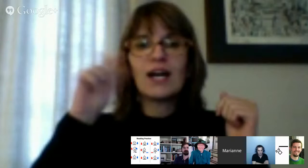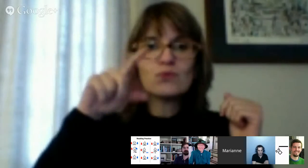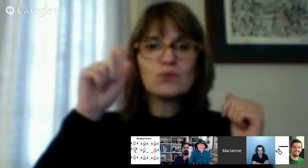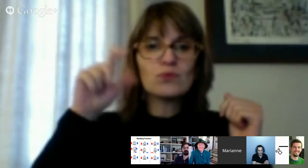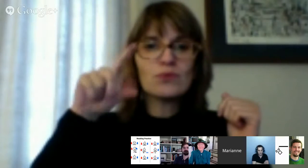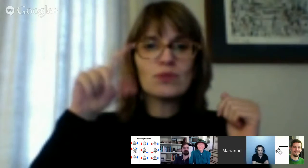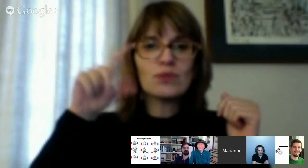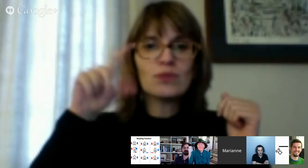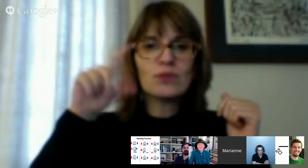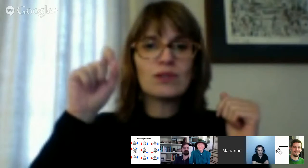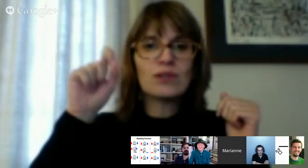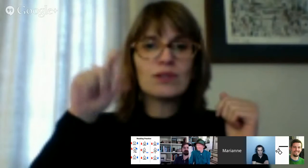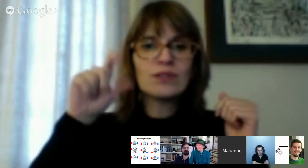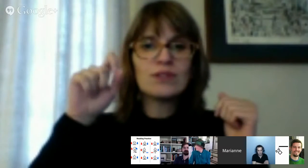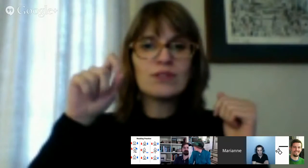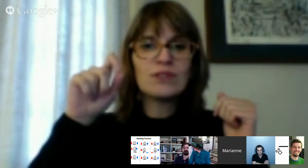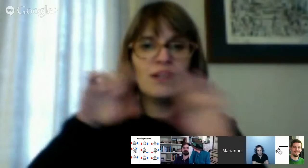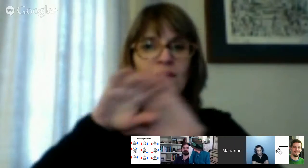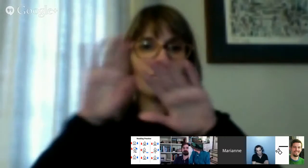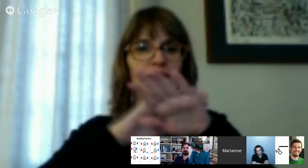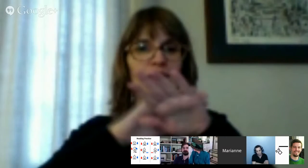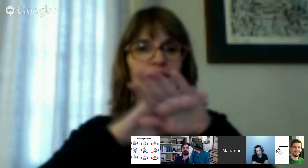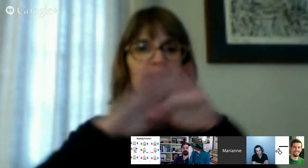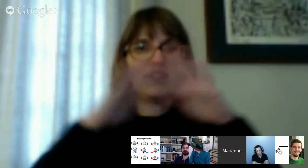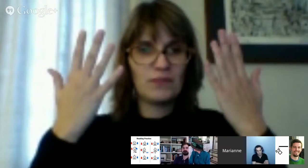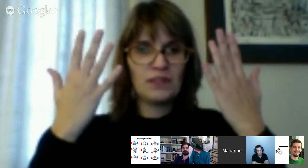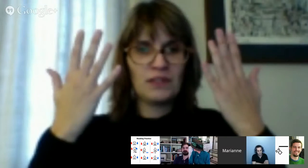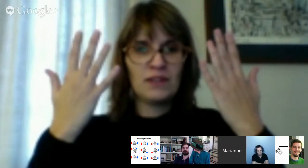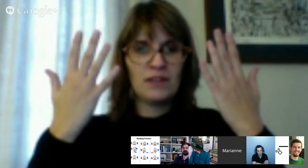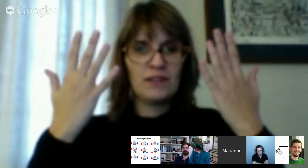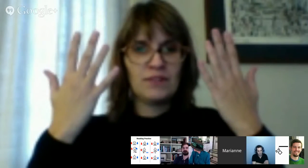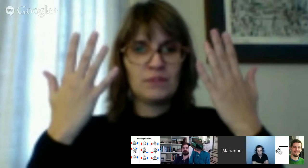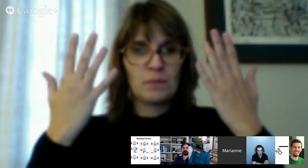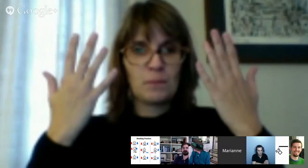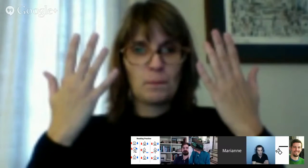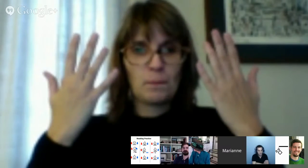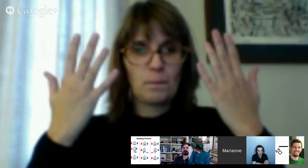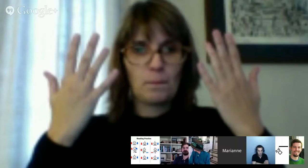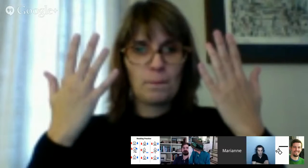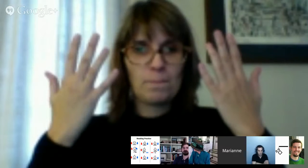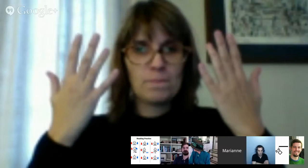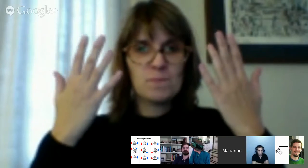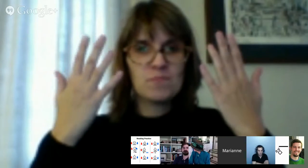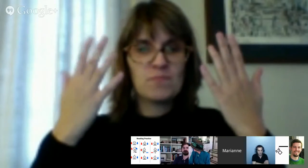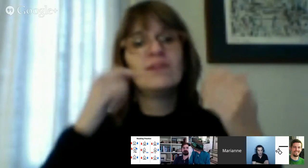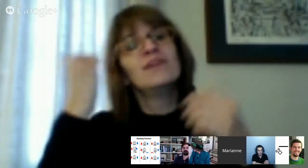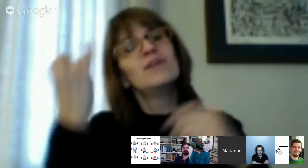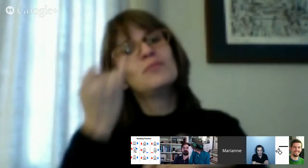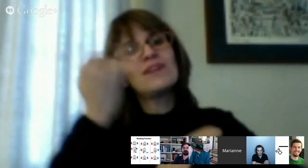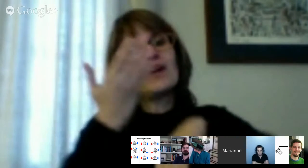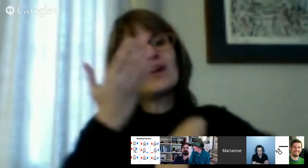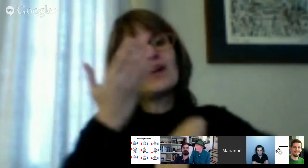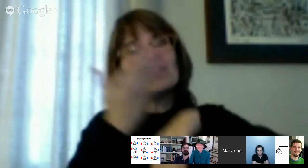Então, nós podemos perceber os azuis, os azuis, né?